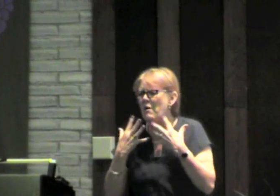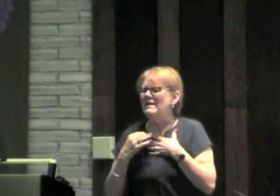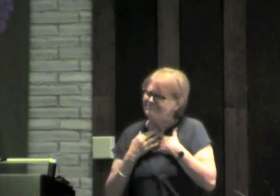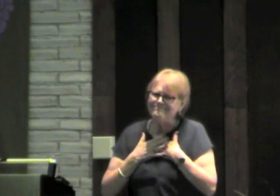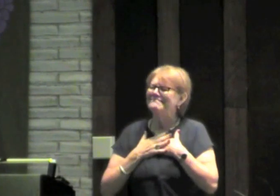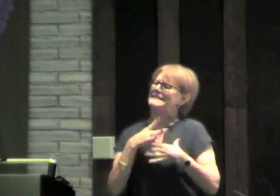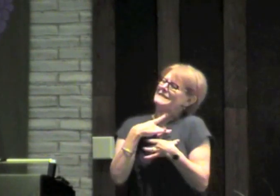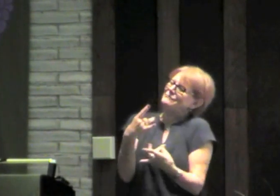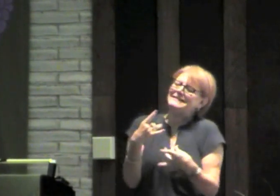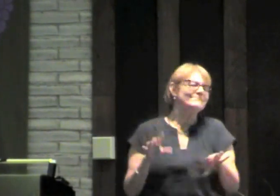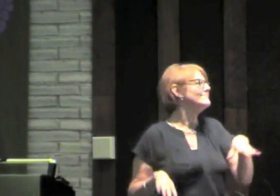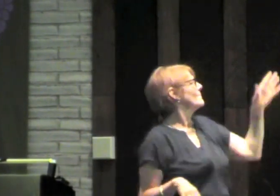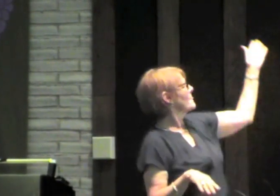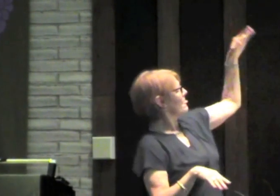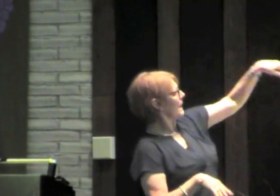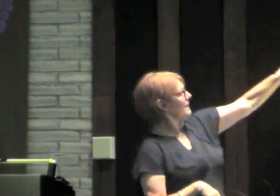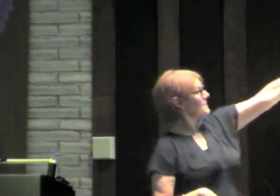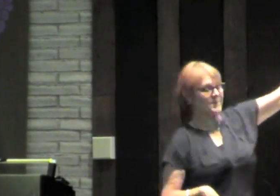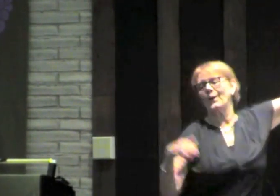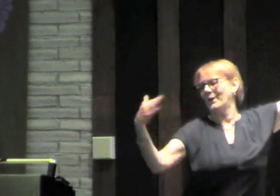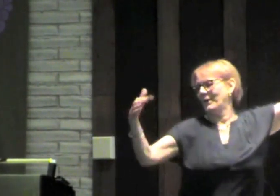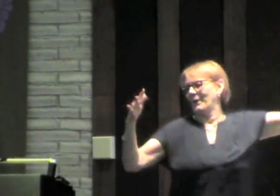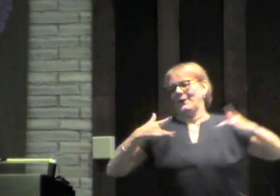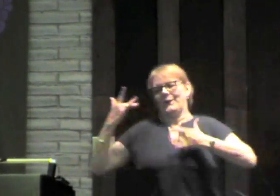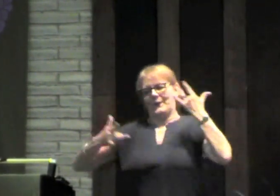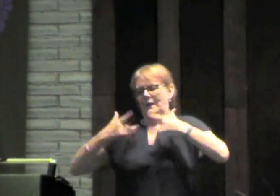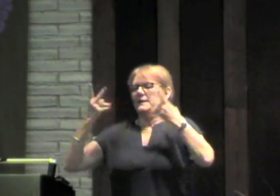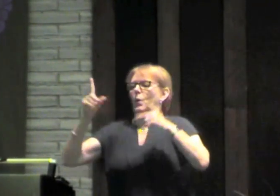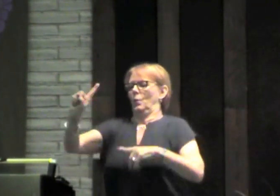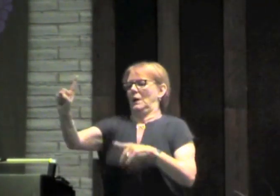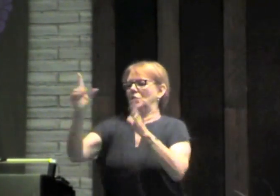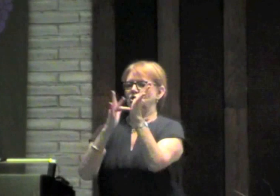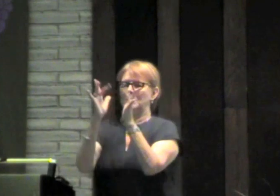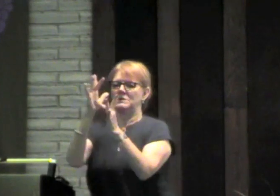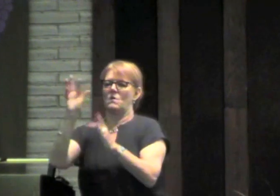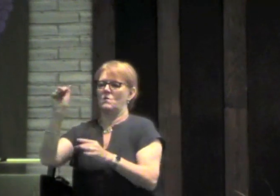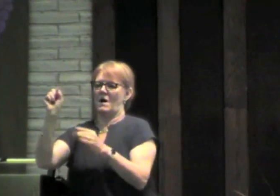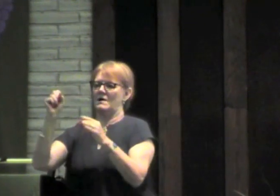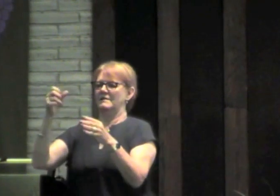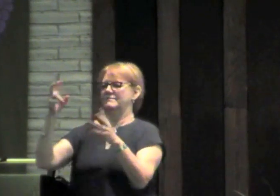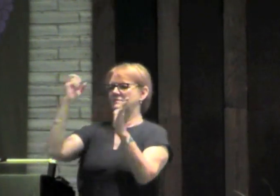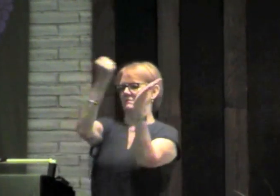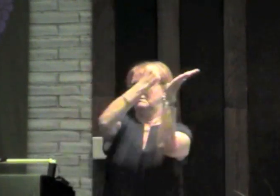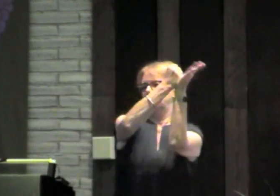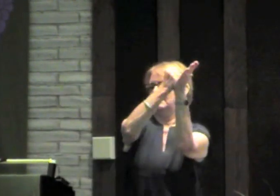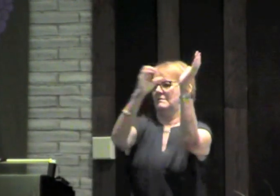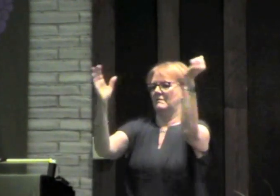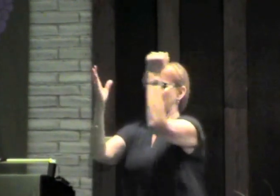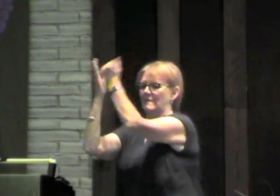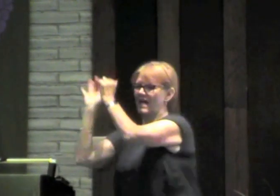had come to forgive us from our sins. They didn't have that, and so they were still wailing. And down here in the lower corner,